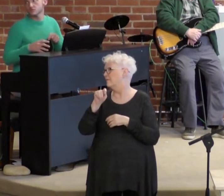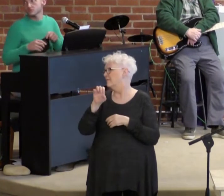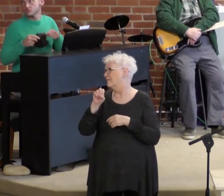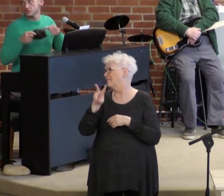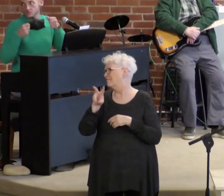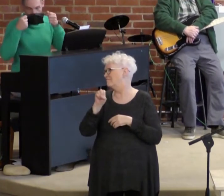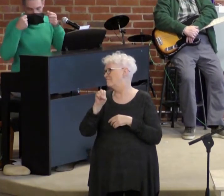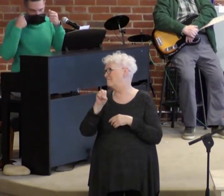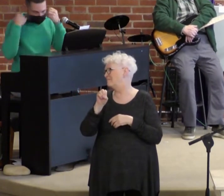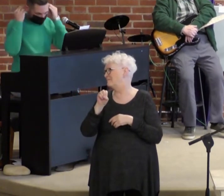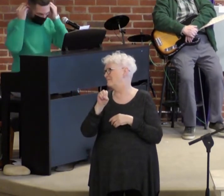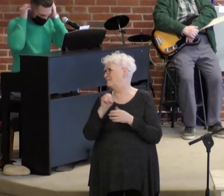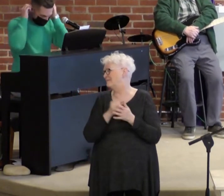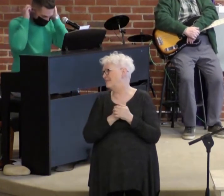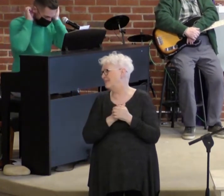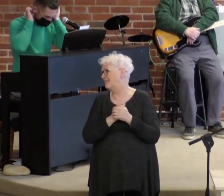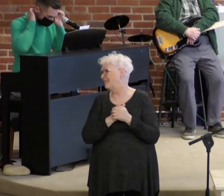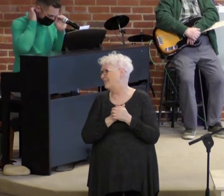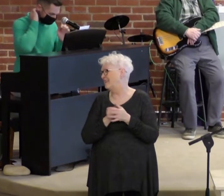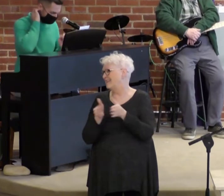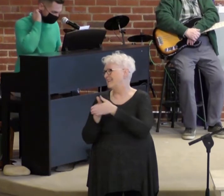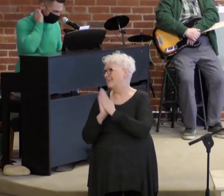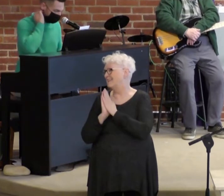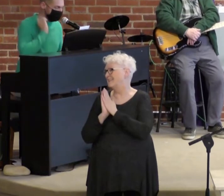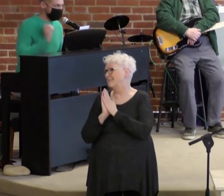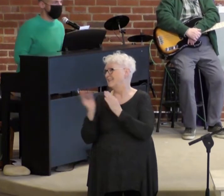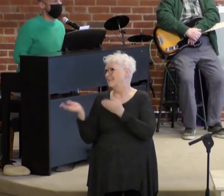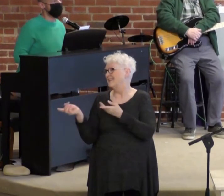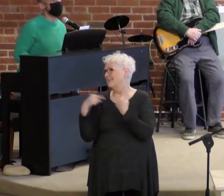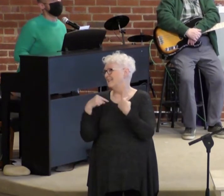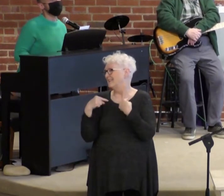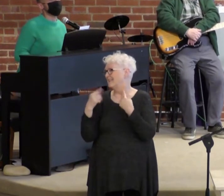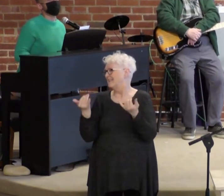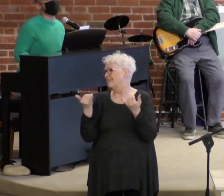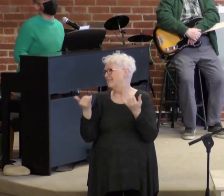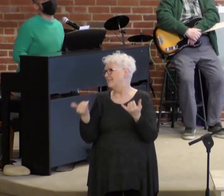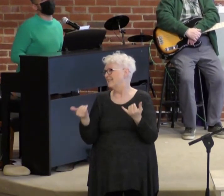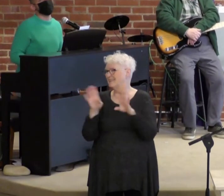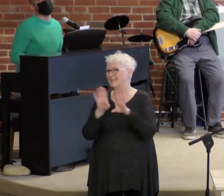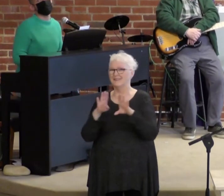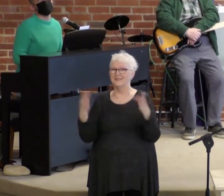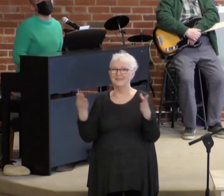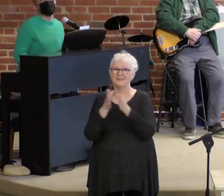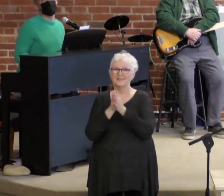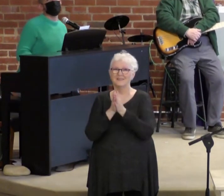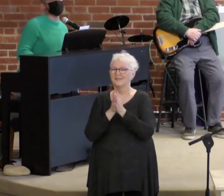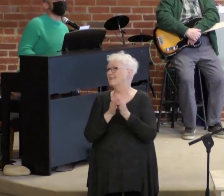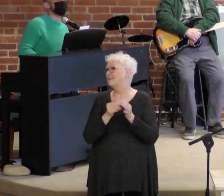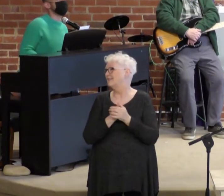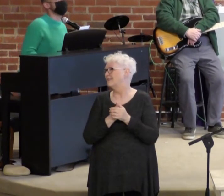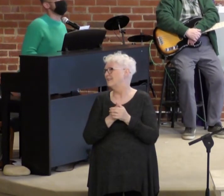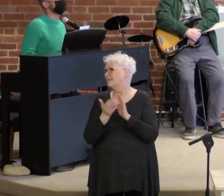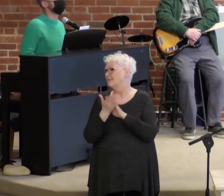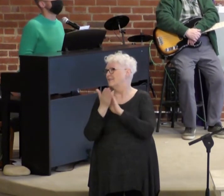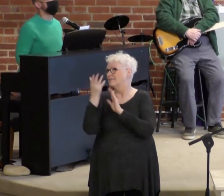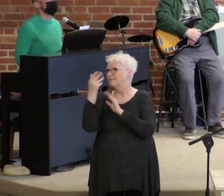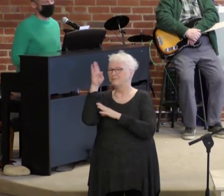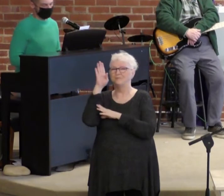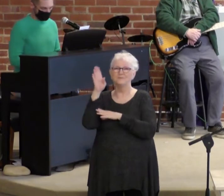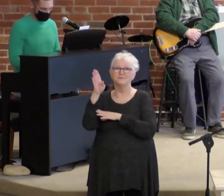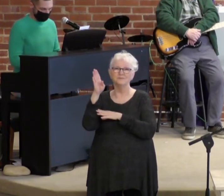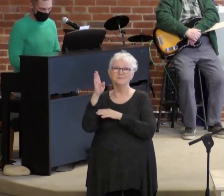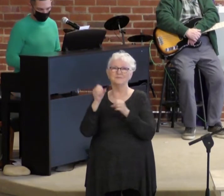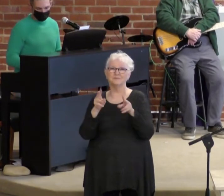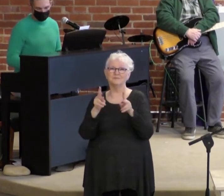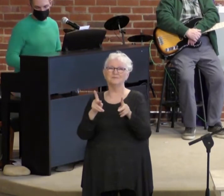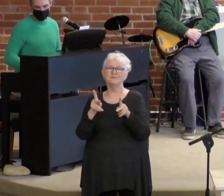back there, and I'm going to ask him to come today and give us our opening prayer and just praise God for an opportunity